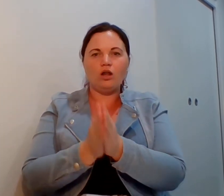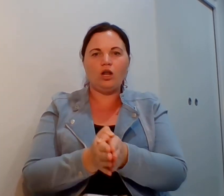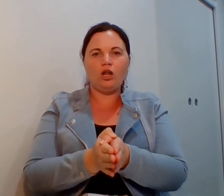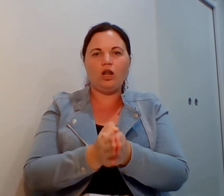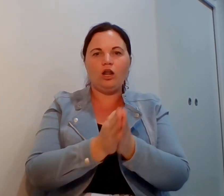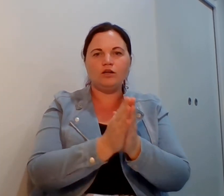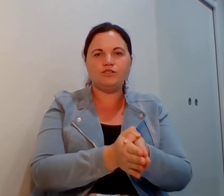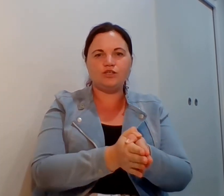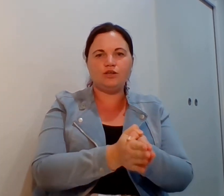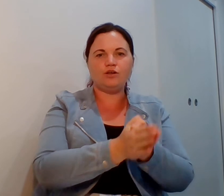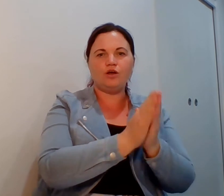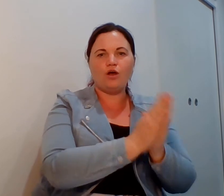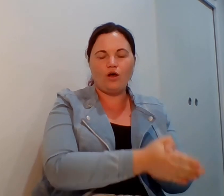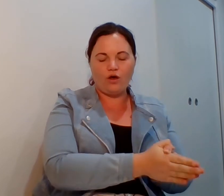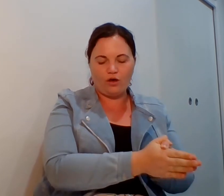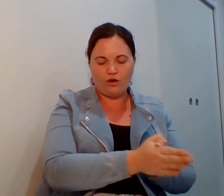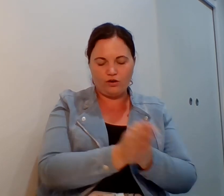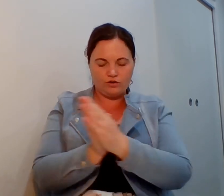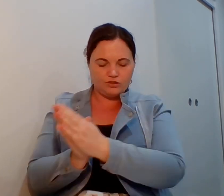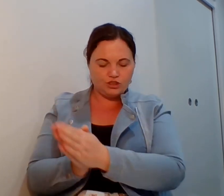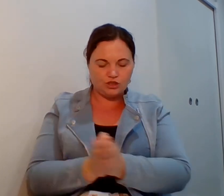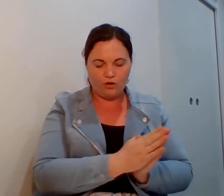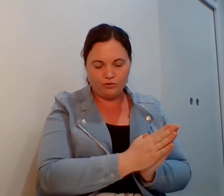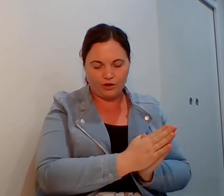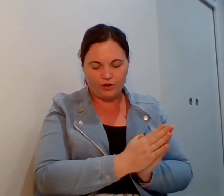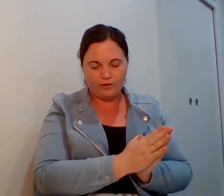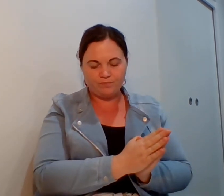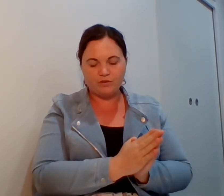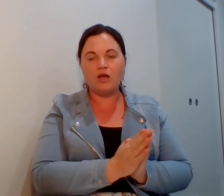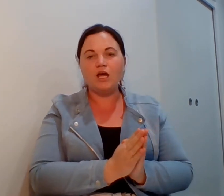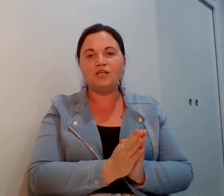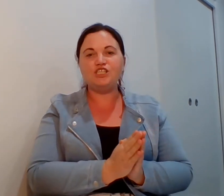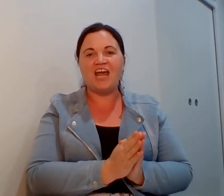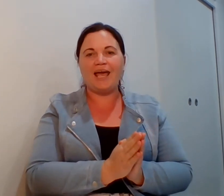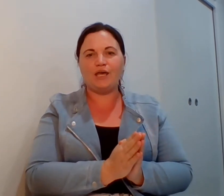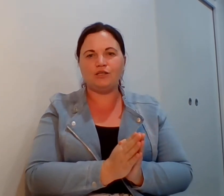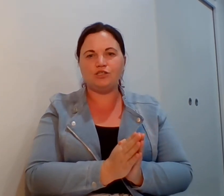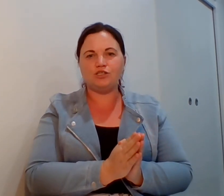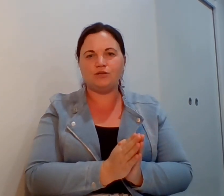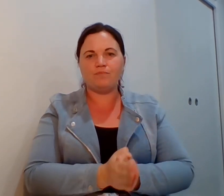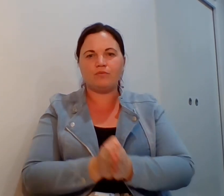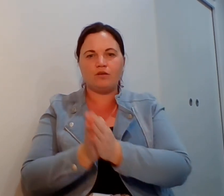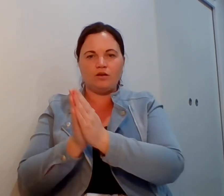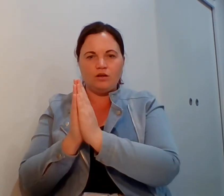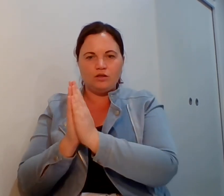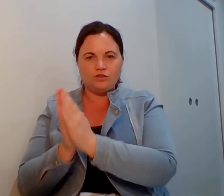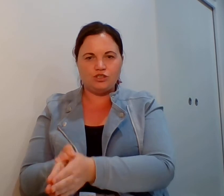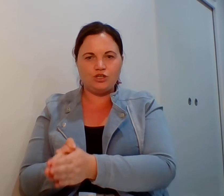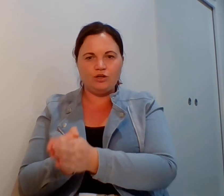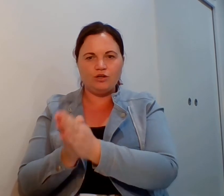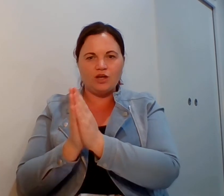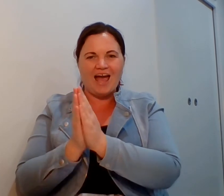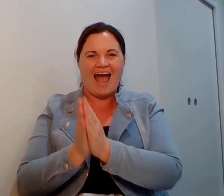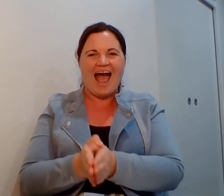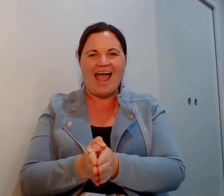L. D. U. Shoulder. Change. Chh. A.